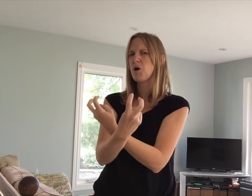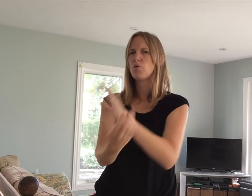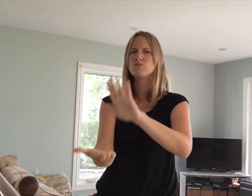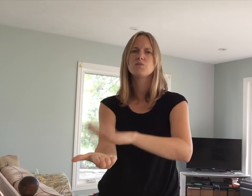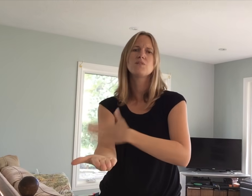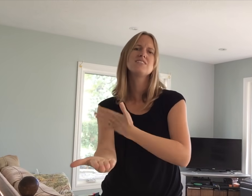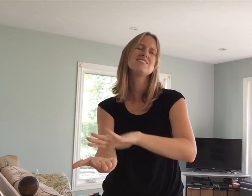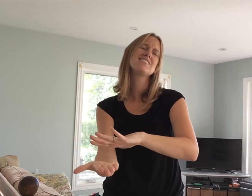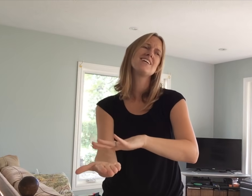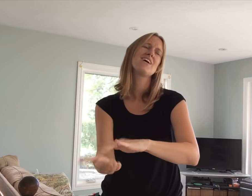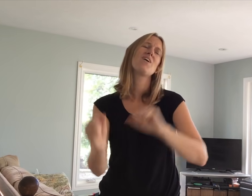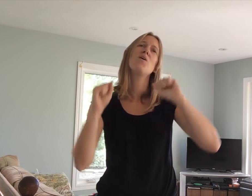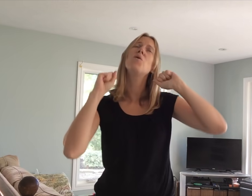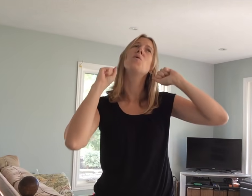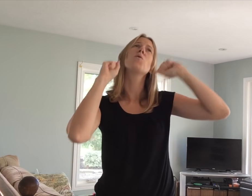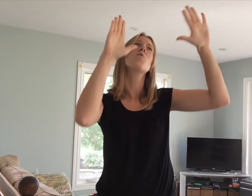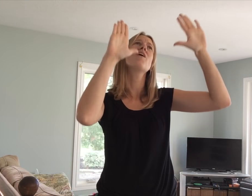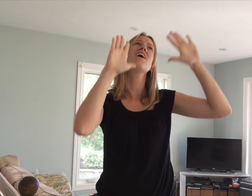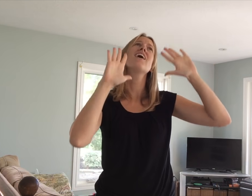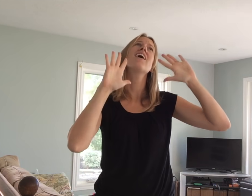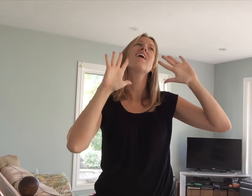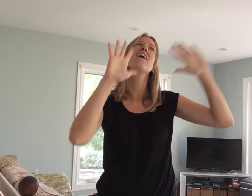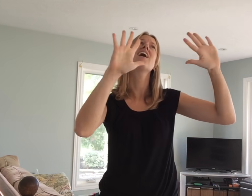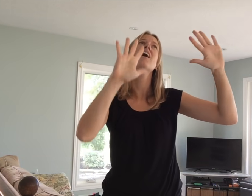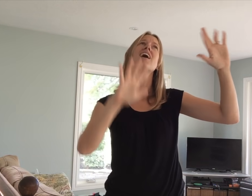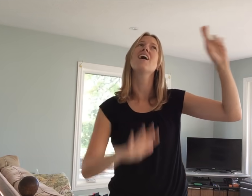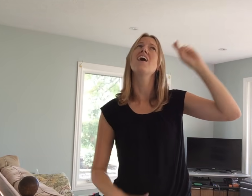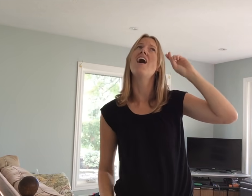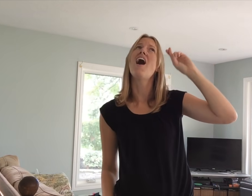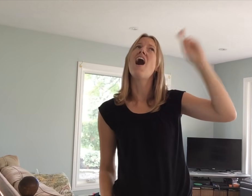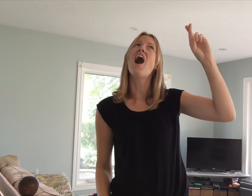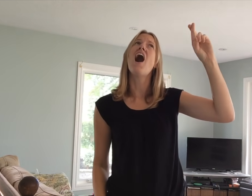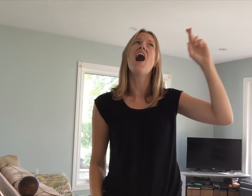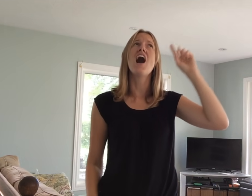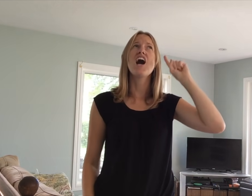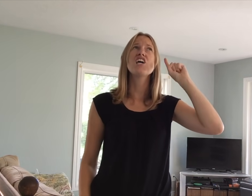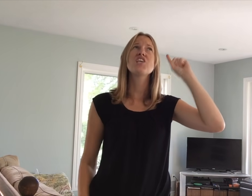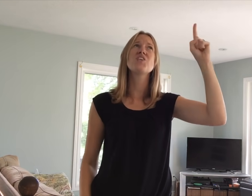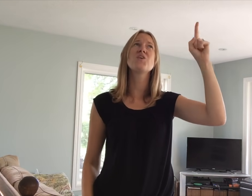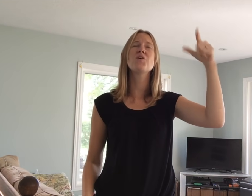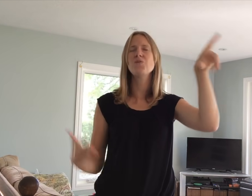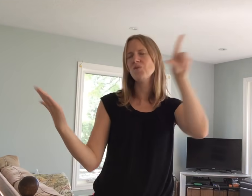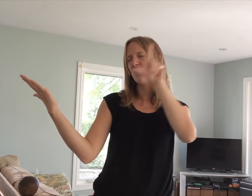bones will sing Great are you,